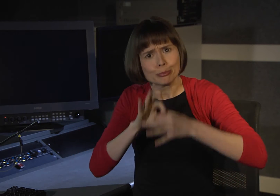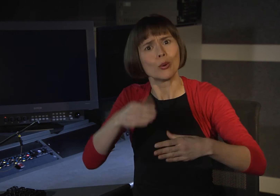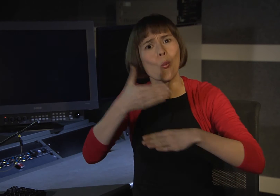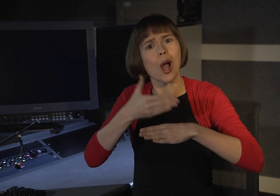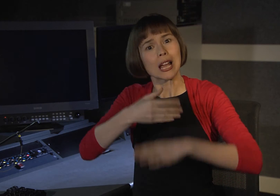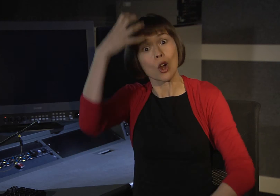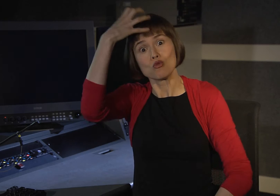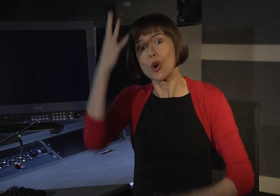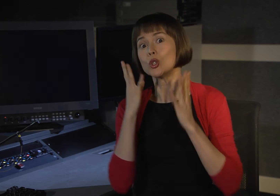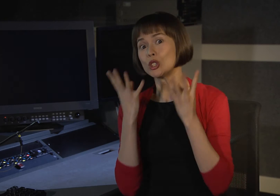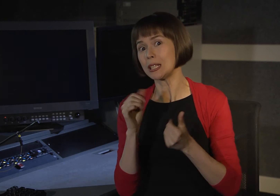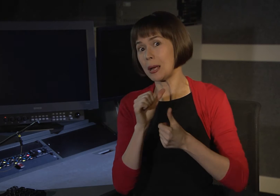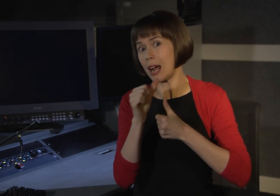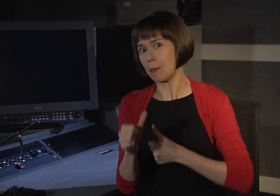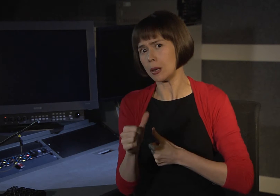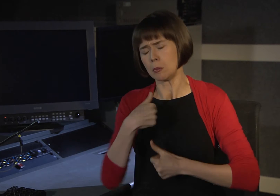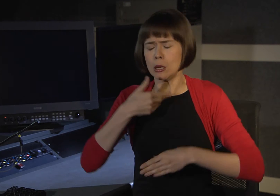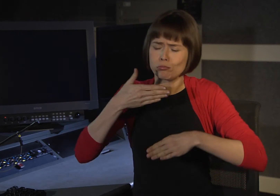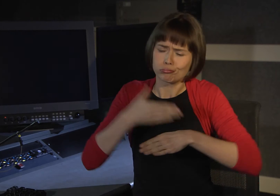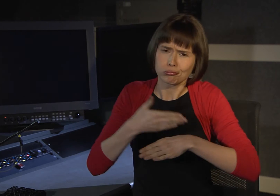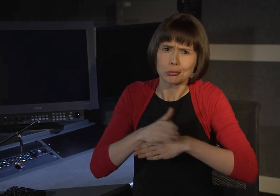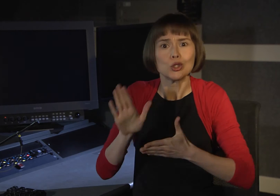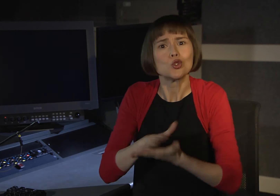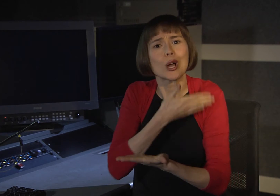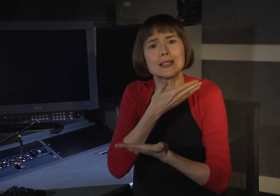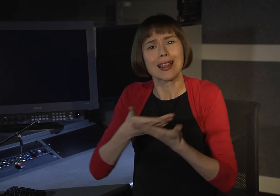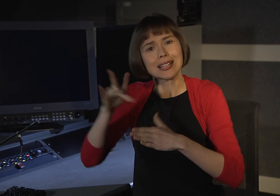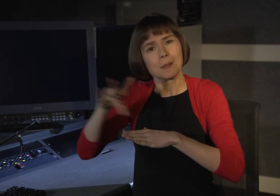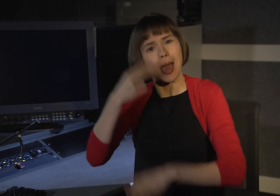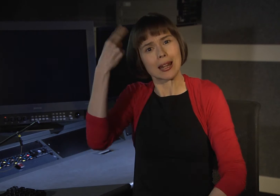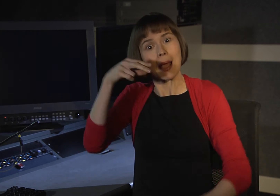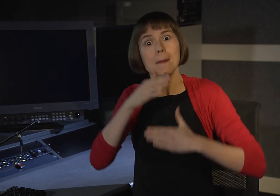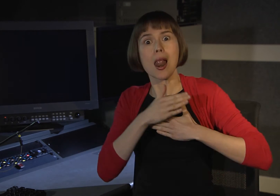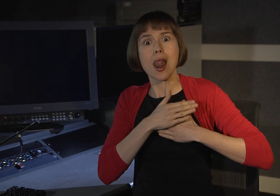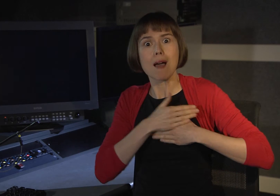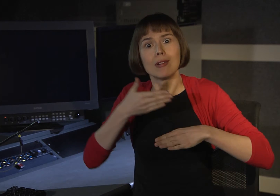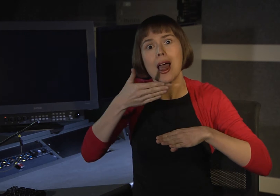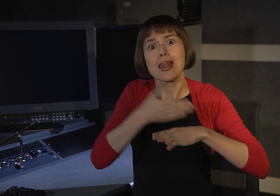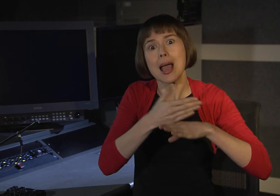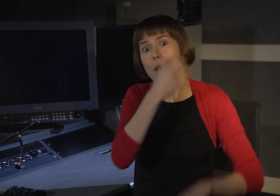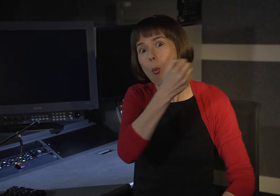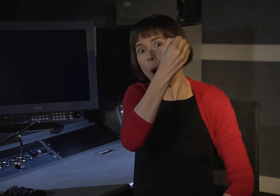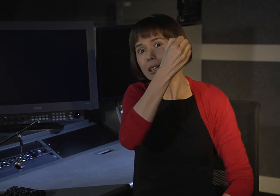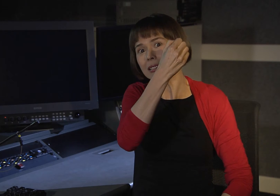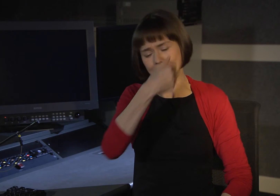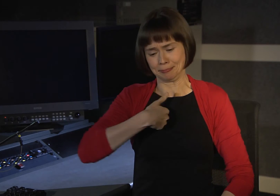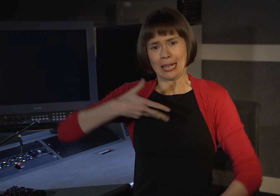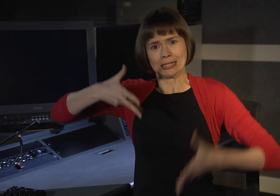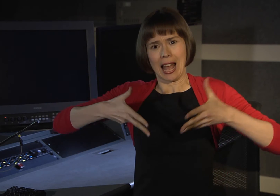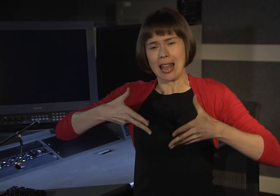the moment, I'm working with the Royal Shakespeare Company, and I'm ever so busy because I'm translating a play called Love's Labour's Won. This